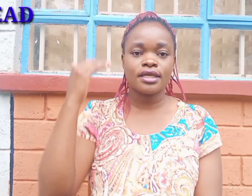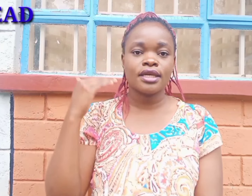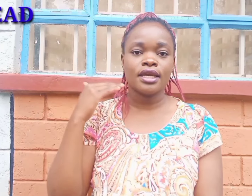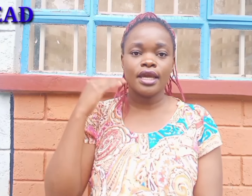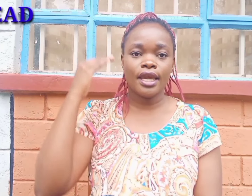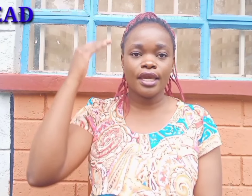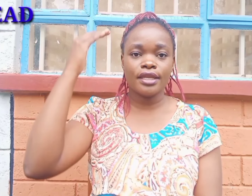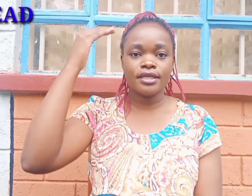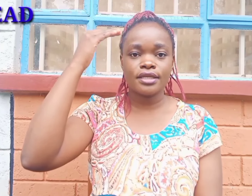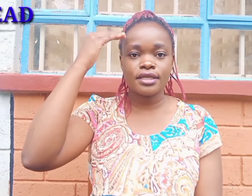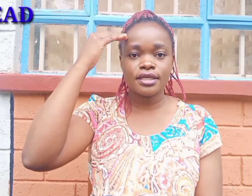Head.